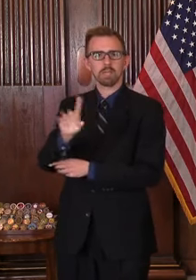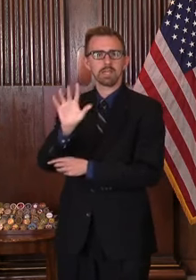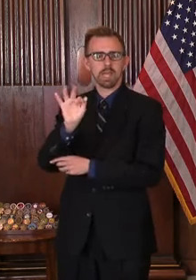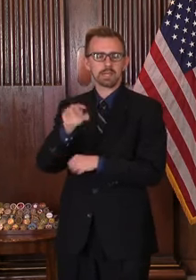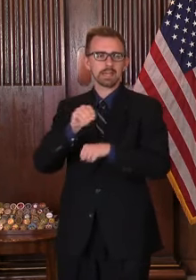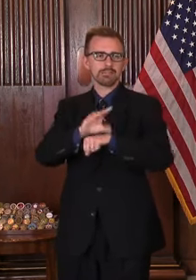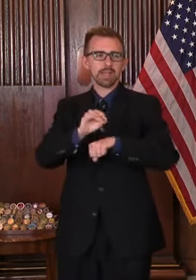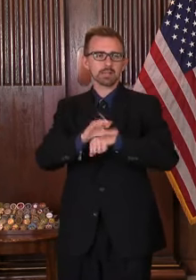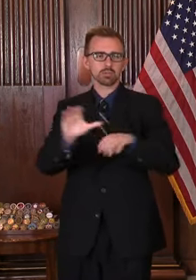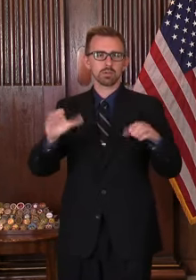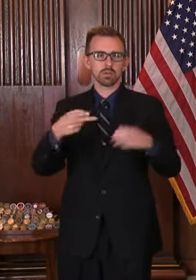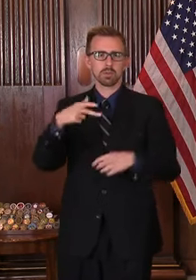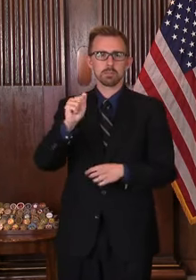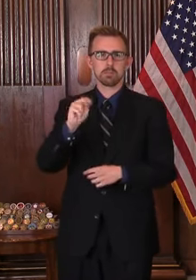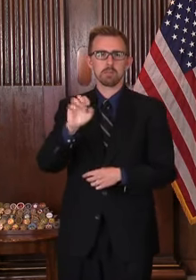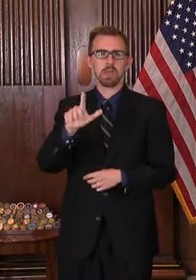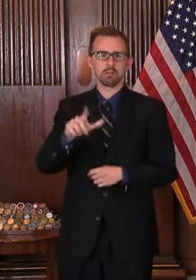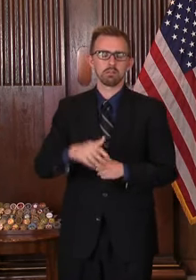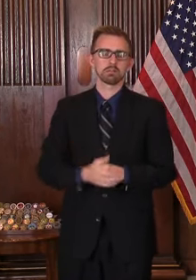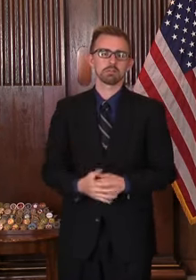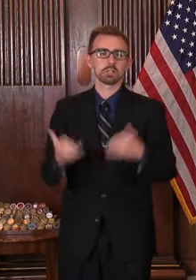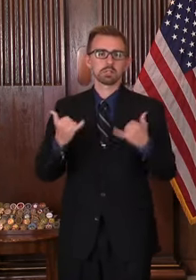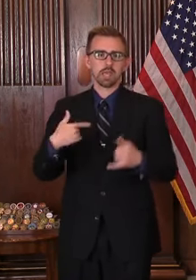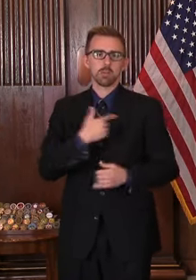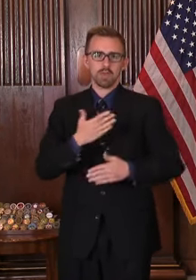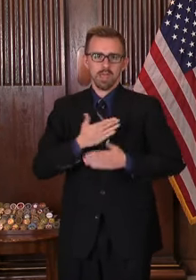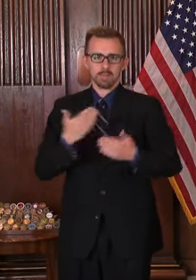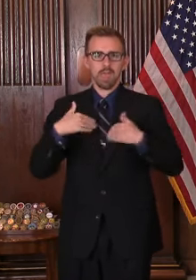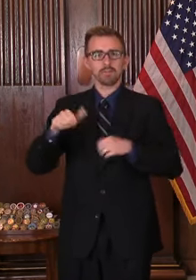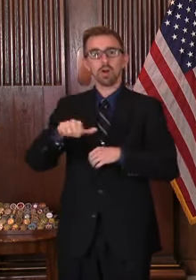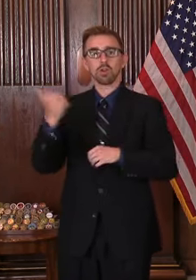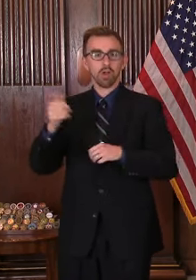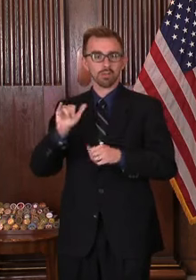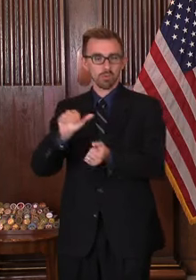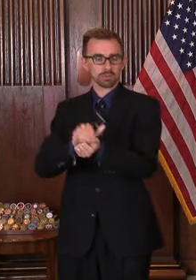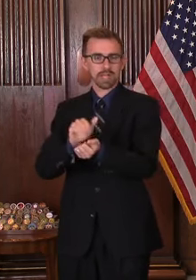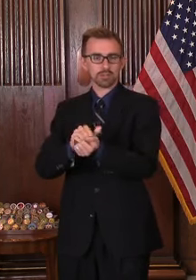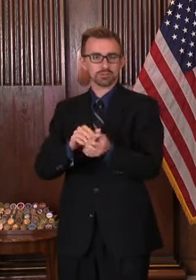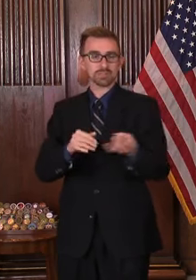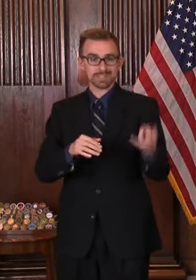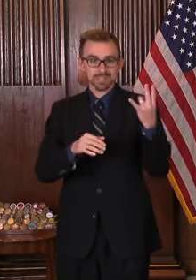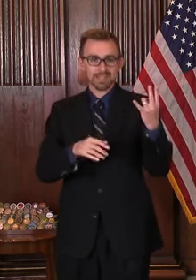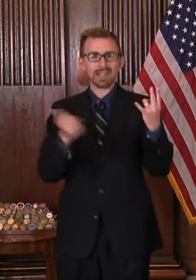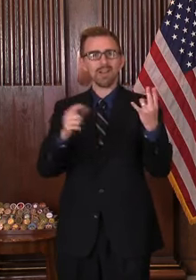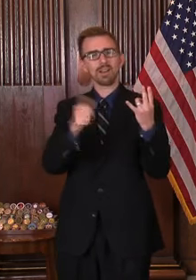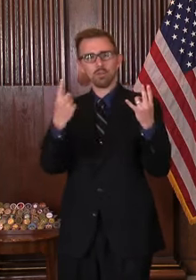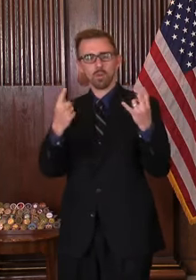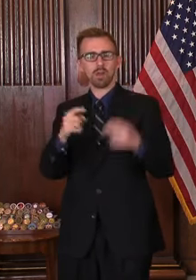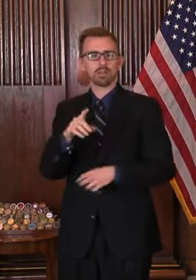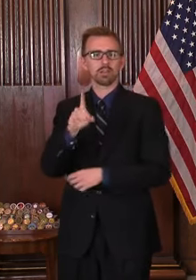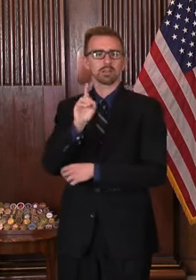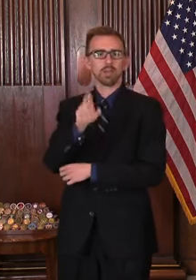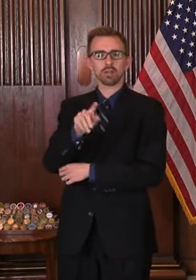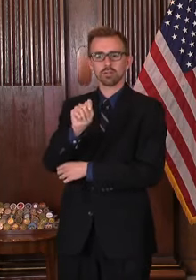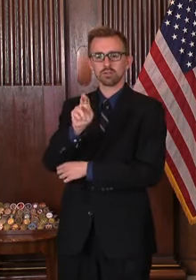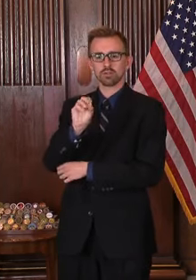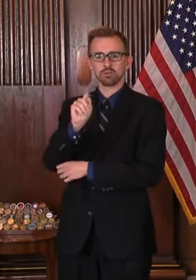advisory panel. Today, we are happy to have another one of those doctors join us. Dr. Robin